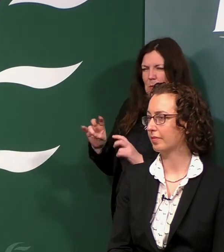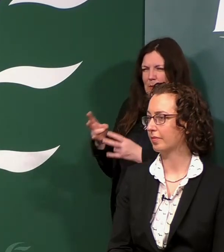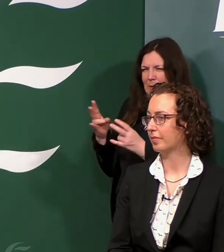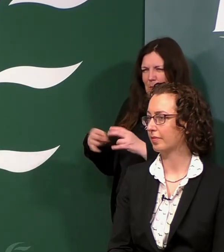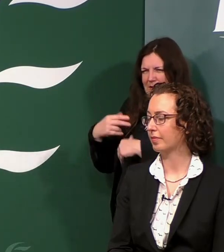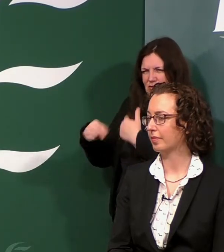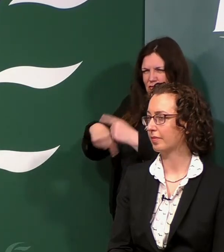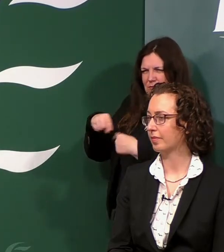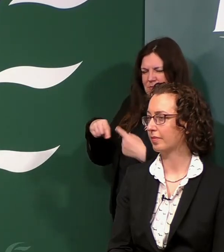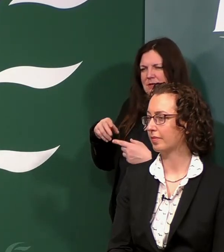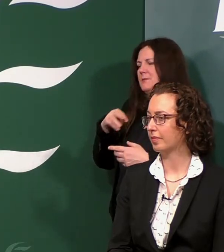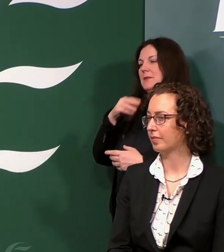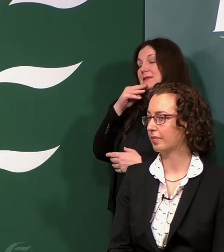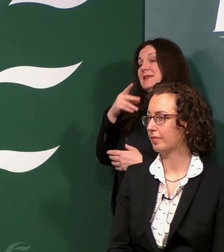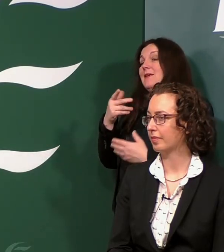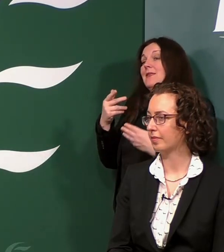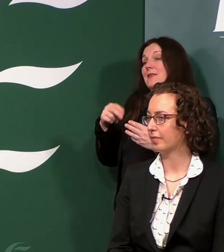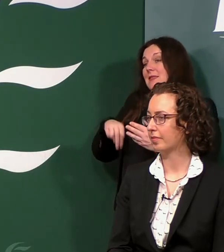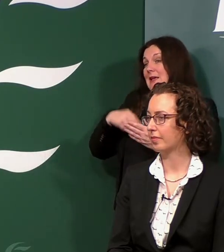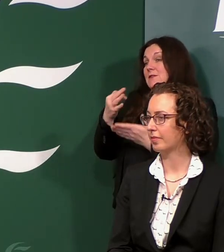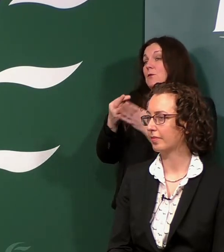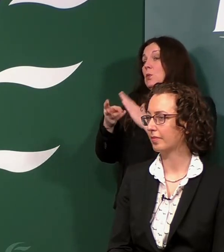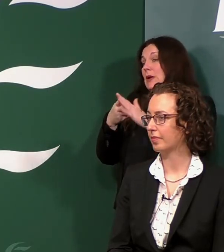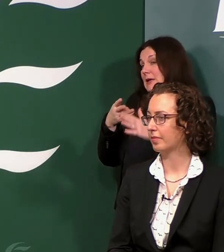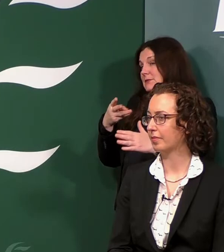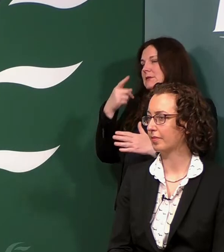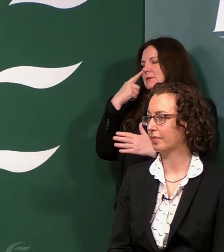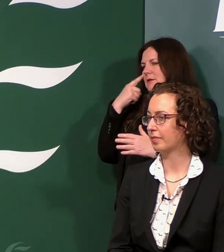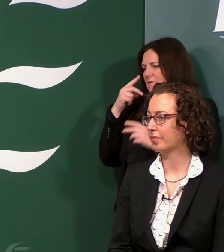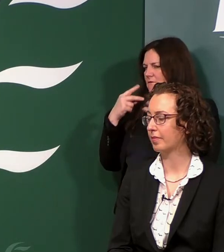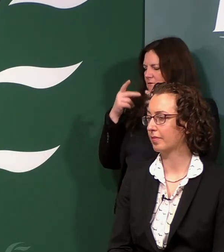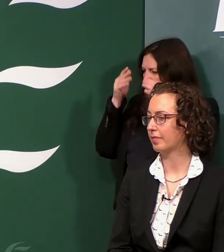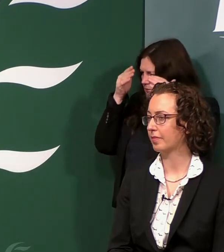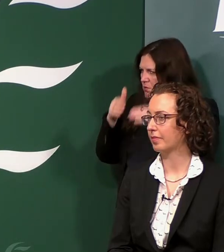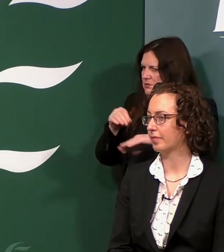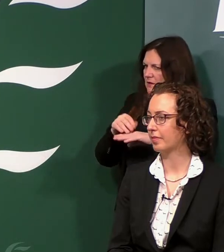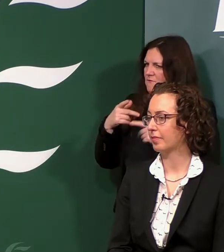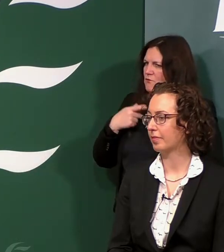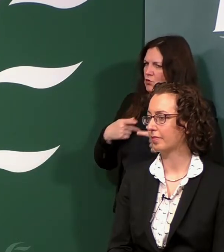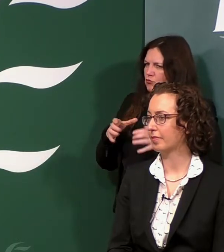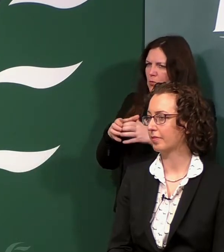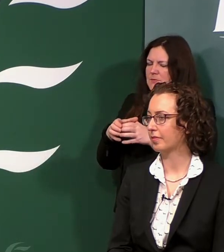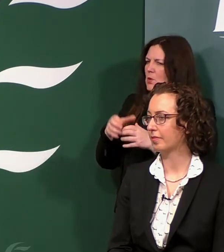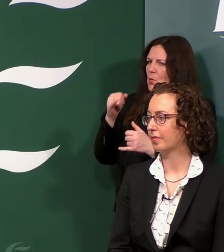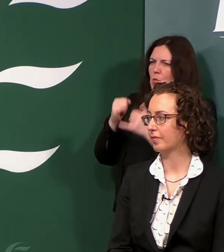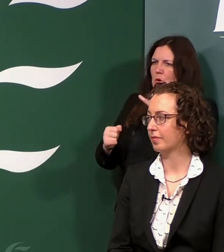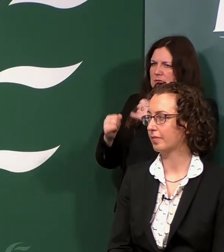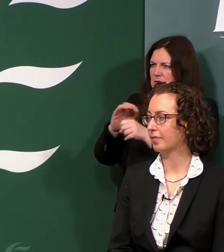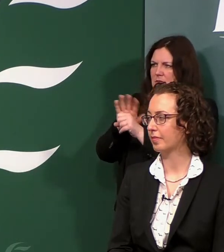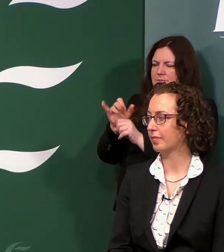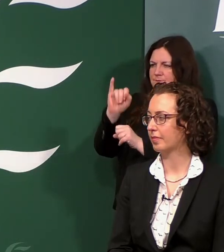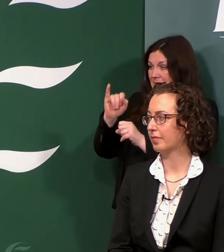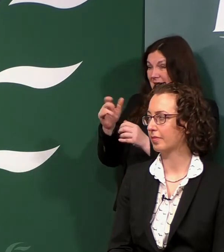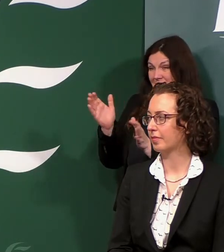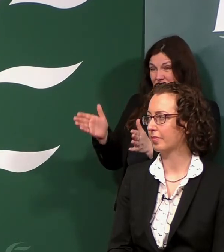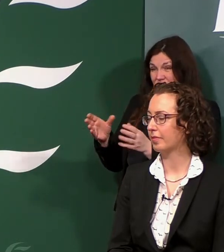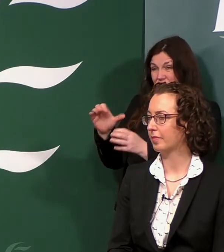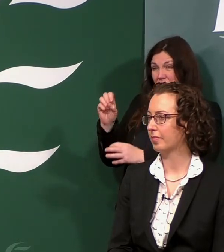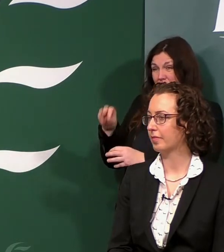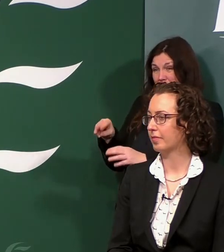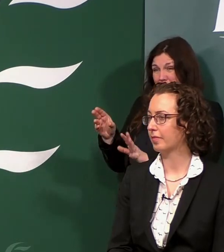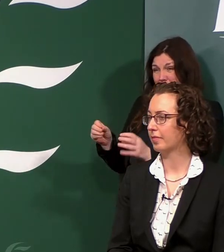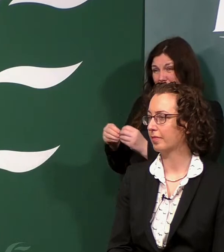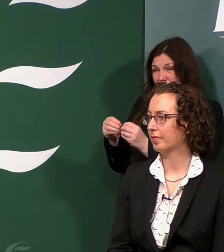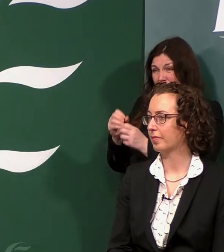now, for these remaining weeks to the end of the year, is really focused on those vulnerable groups who are most impacted by the sort of challenges that Colin set out in relation to the new